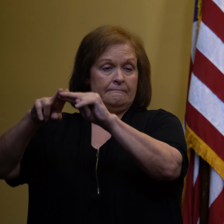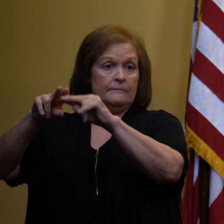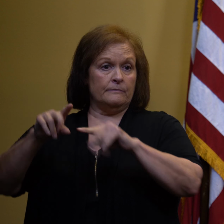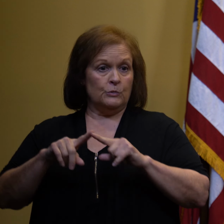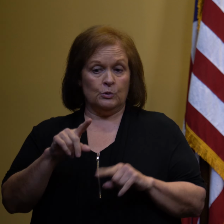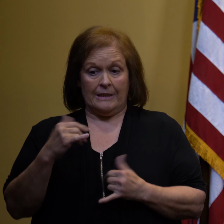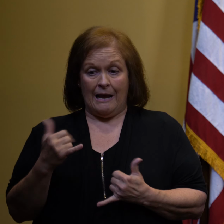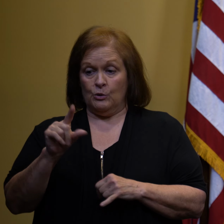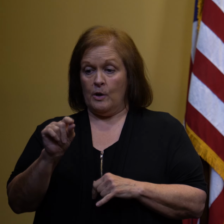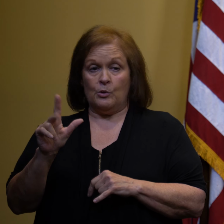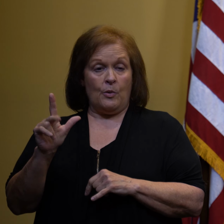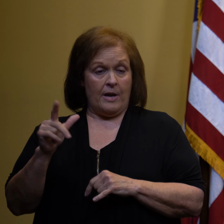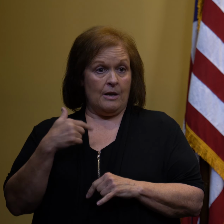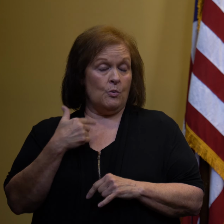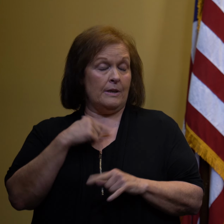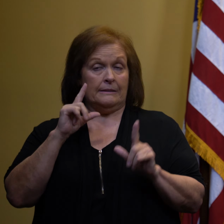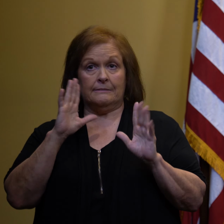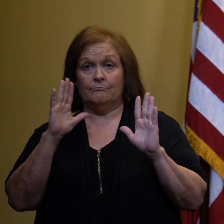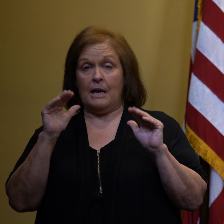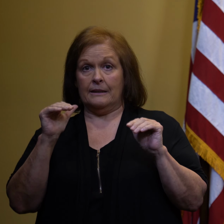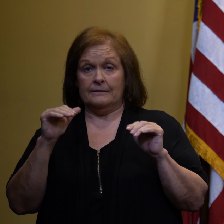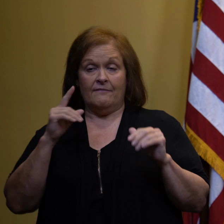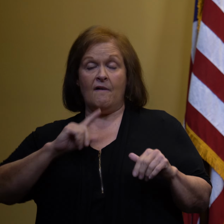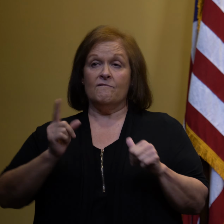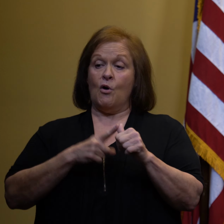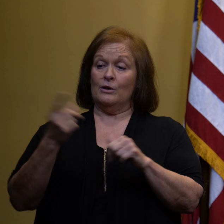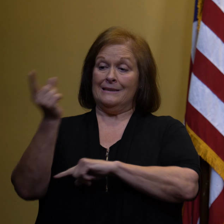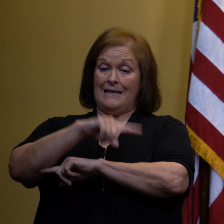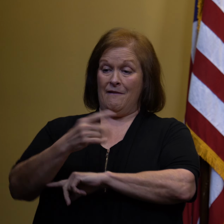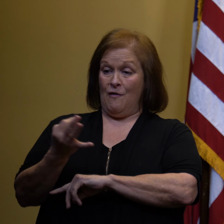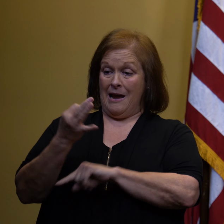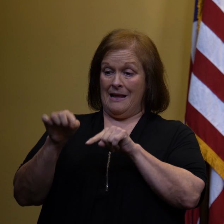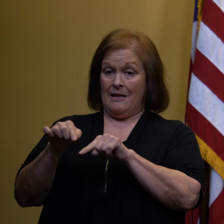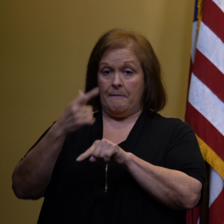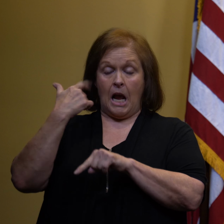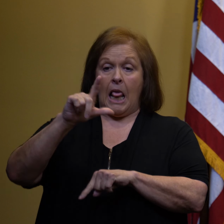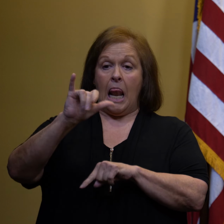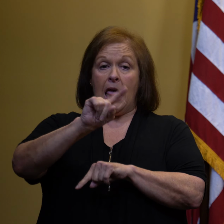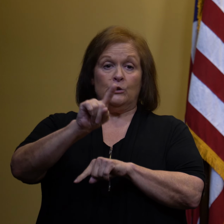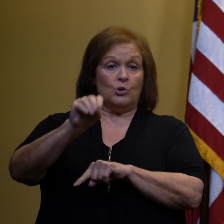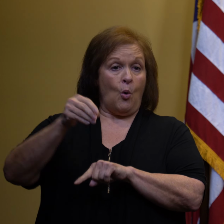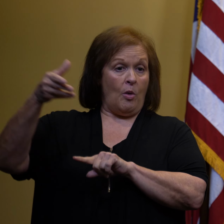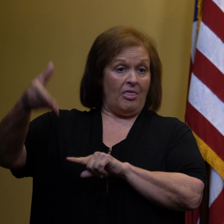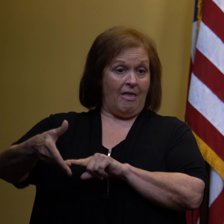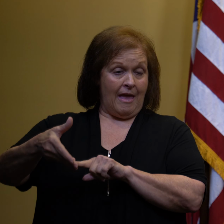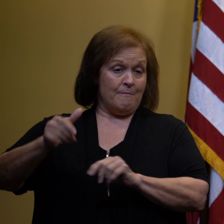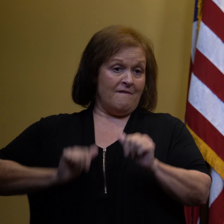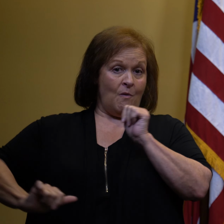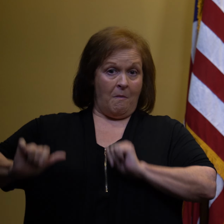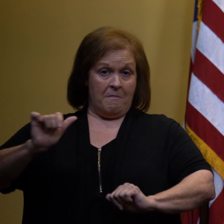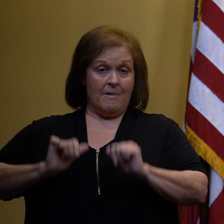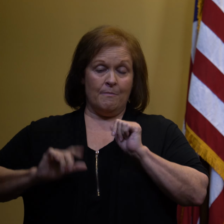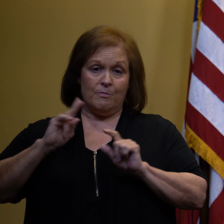2023. We're expecting a record number for the first day, and I'm told because Lizzo will be